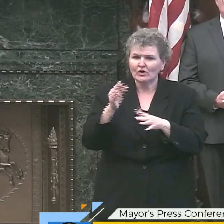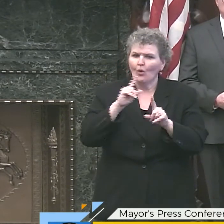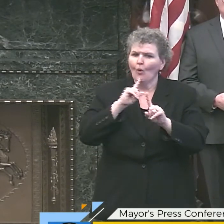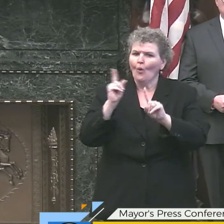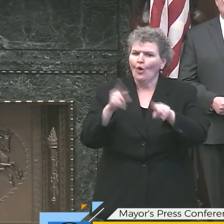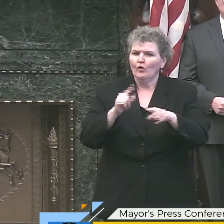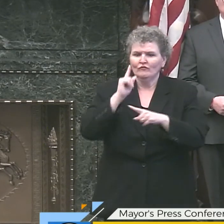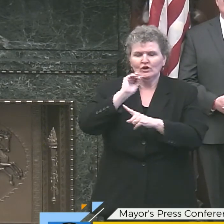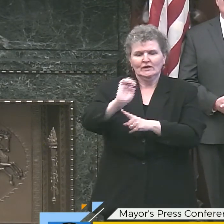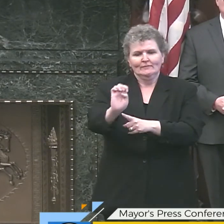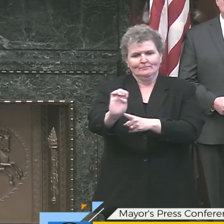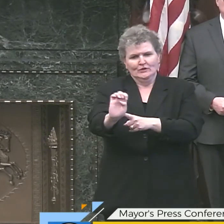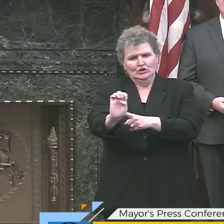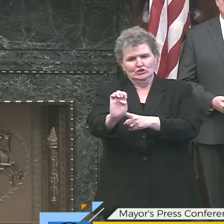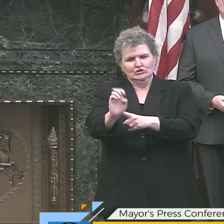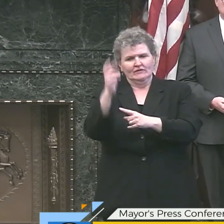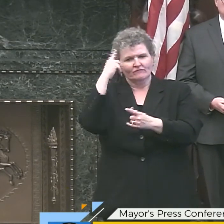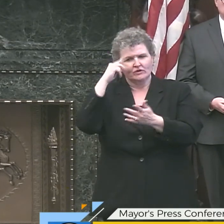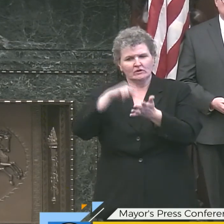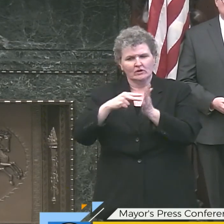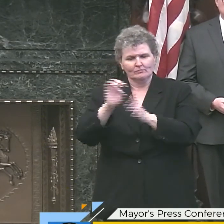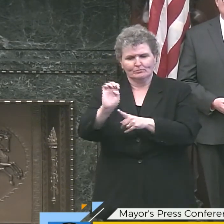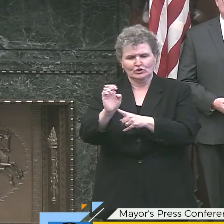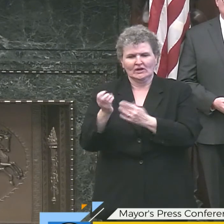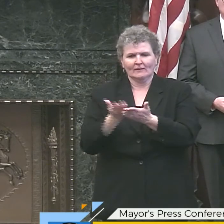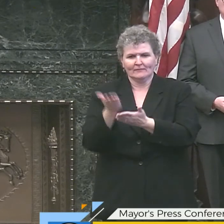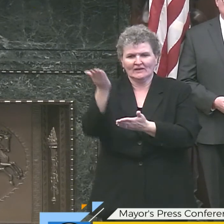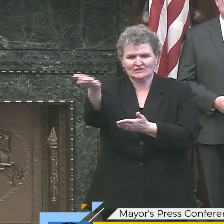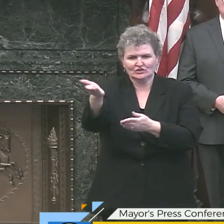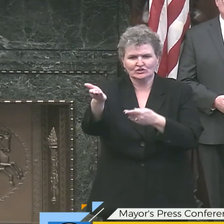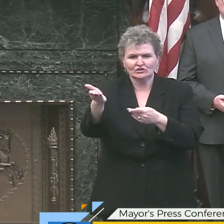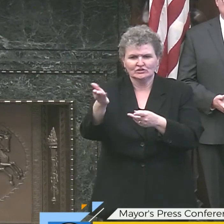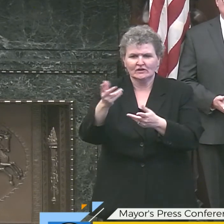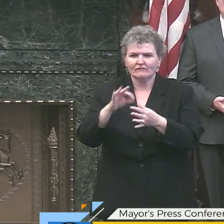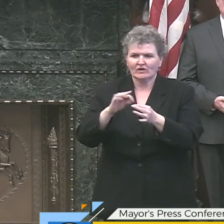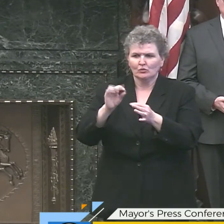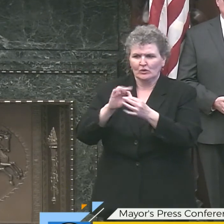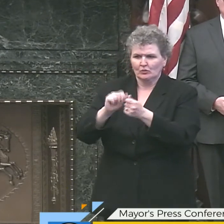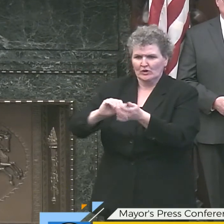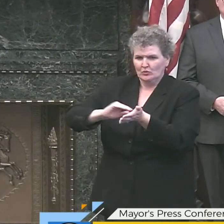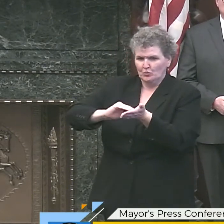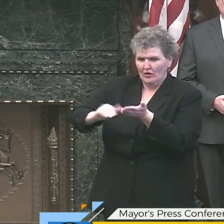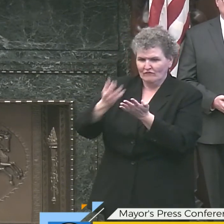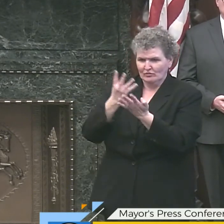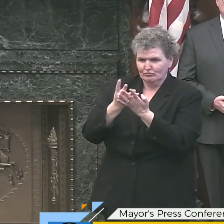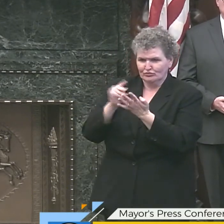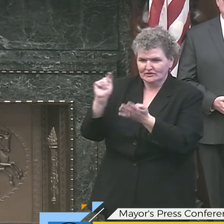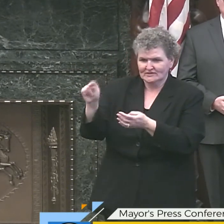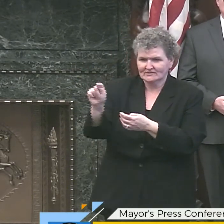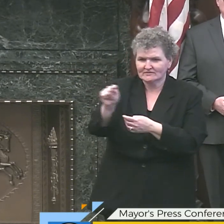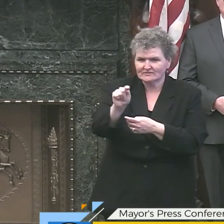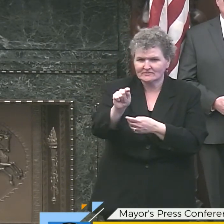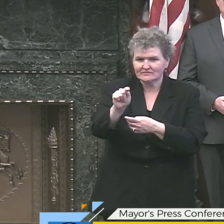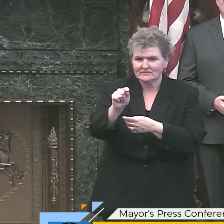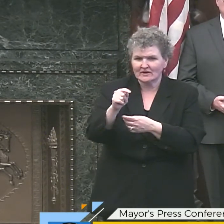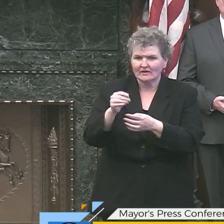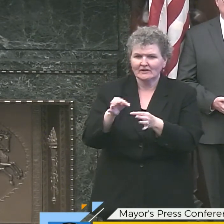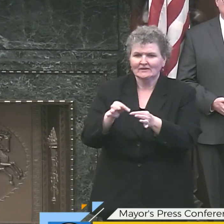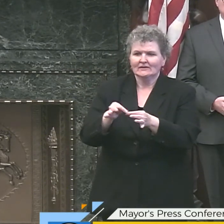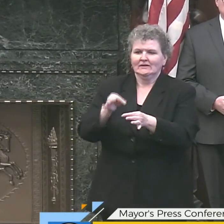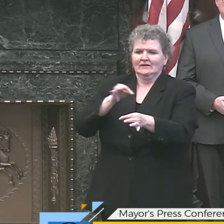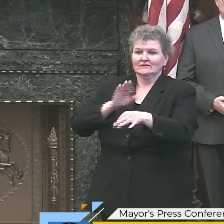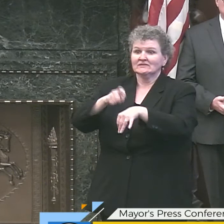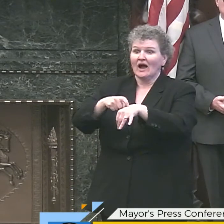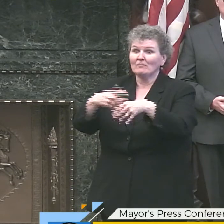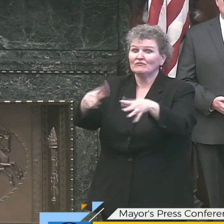that those petitions could move forward to release inmates on an expedited basis, and appreciate the